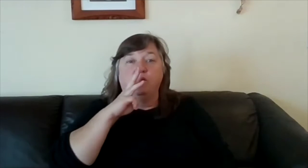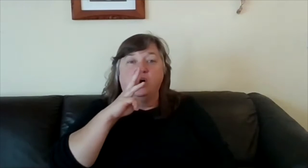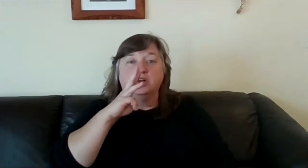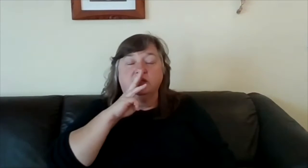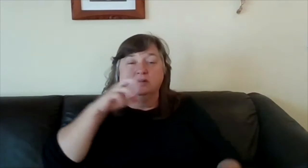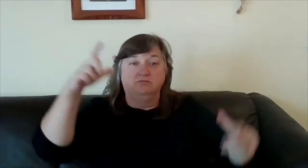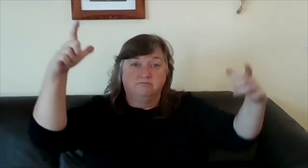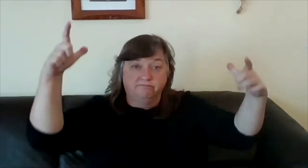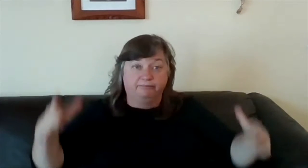water,